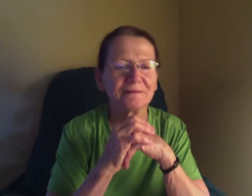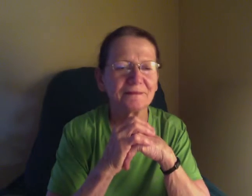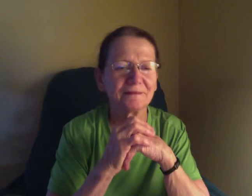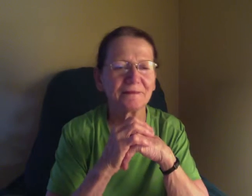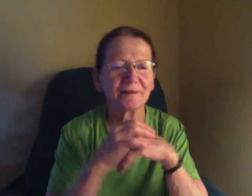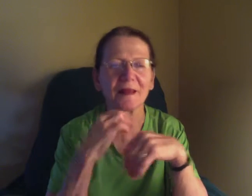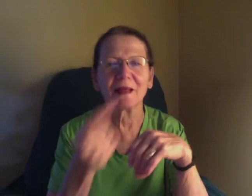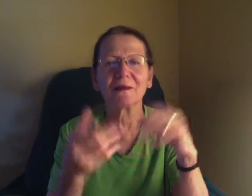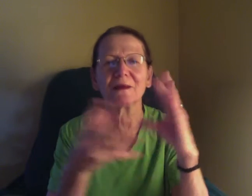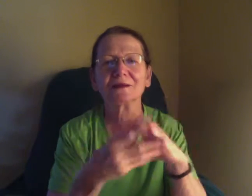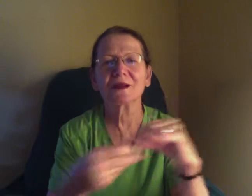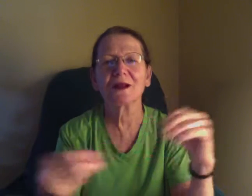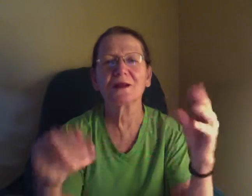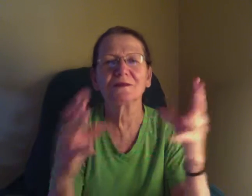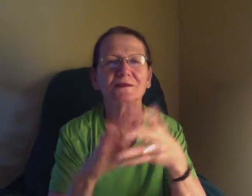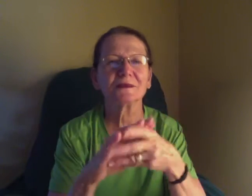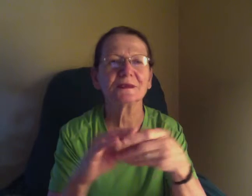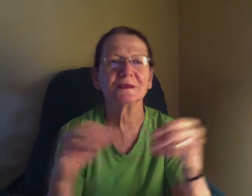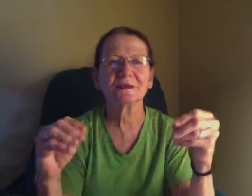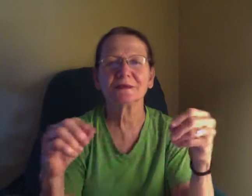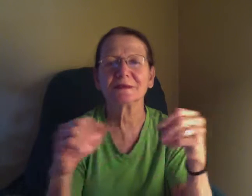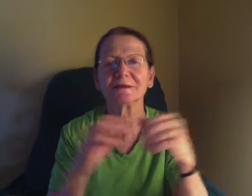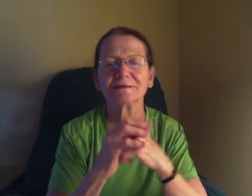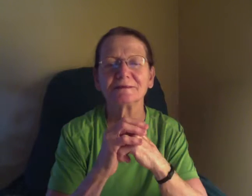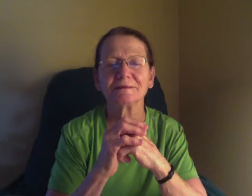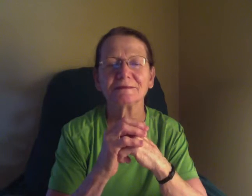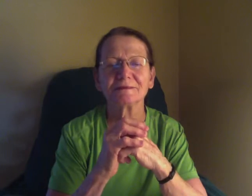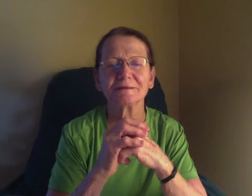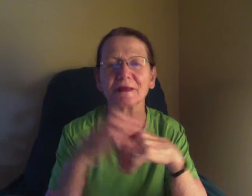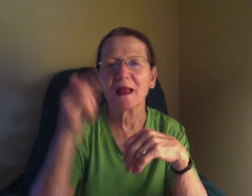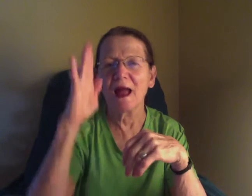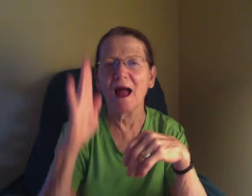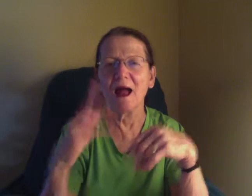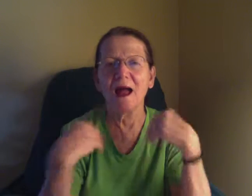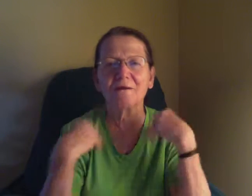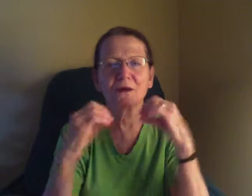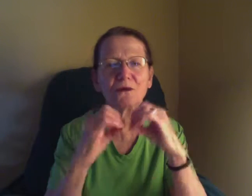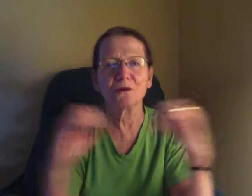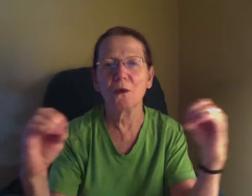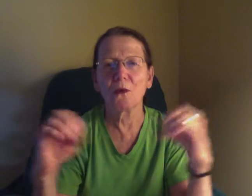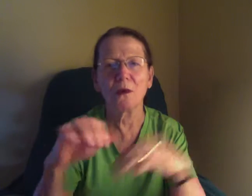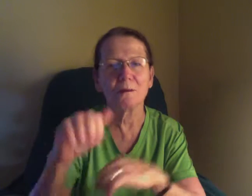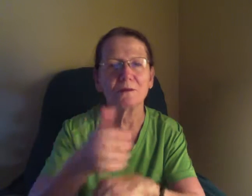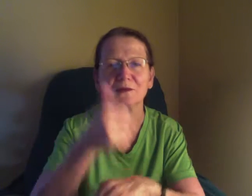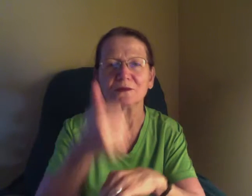Welcome back. Well, I'm going to with you,